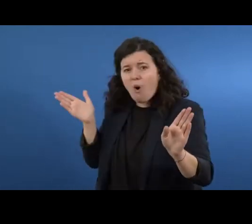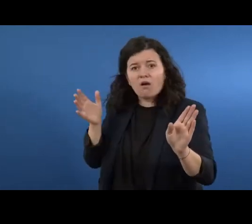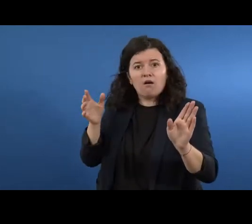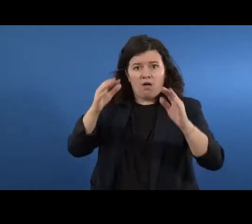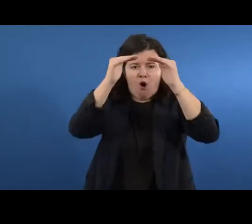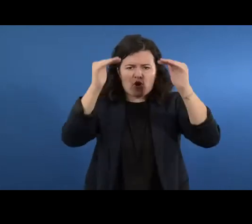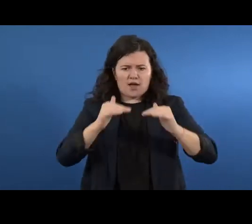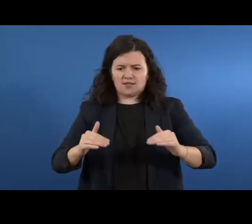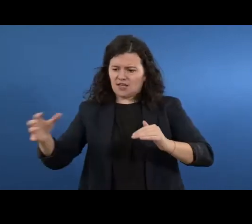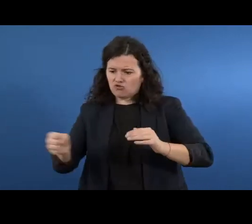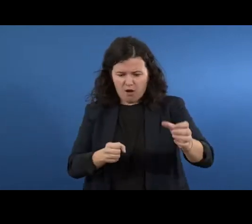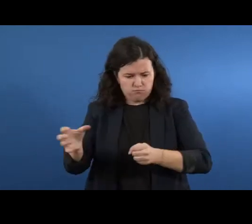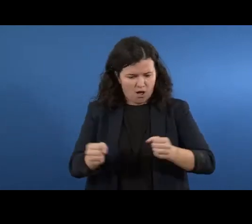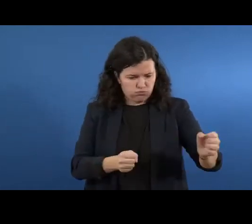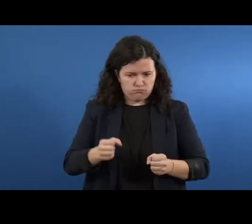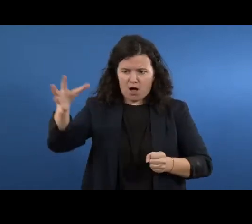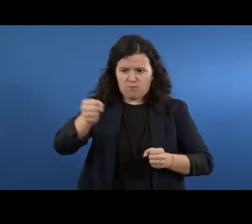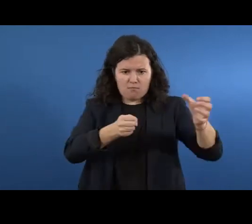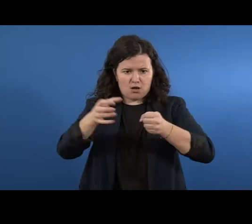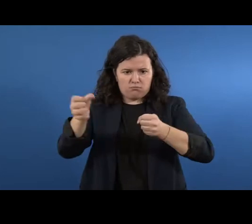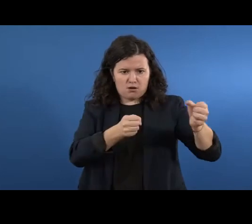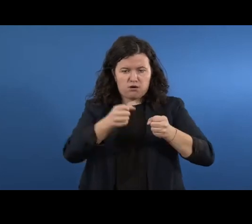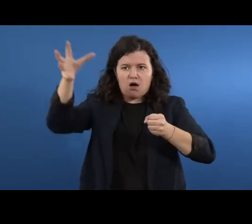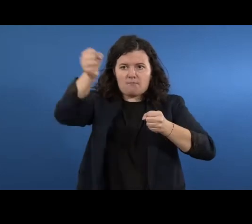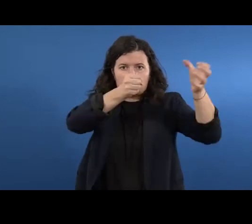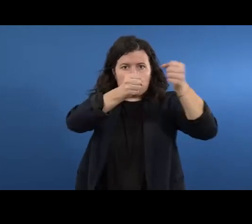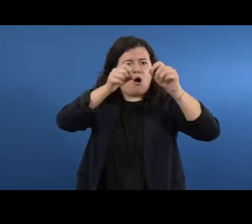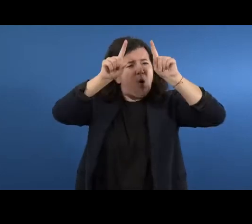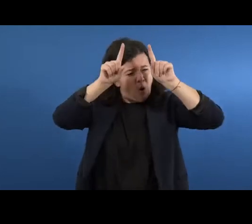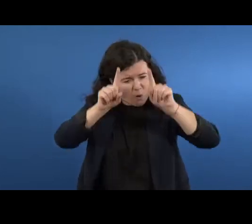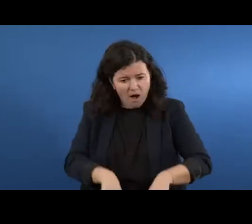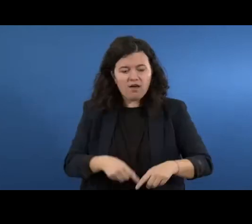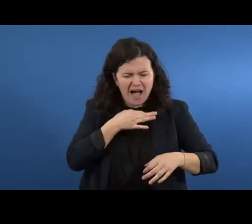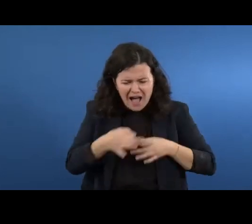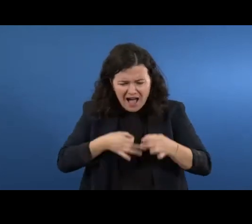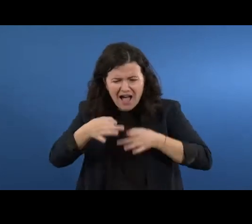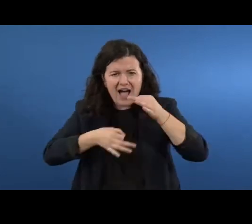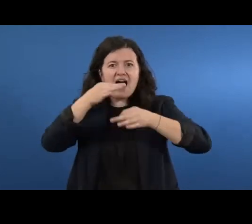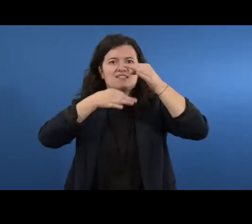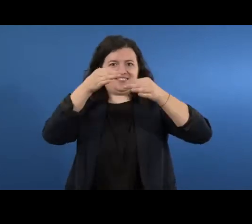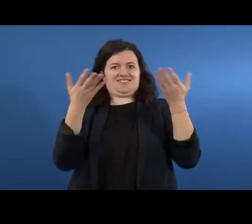profile in the company. And in that respect, I know that some providers have